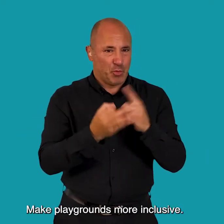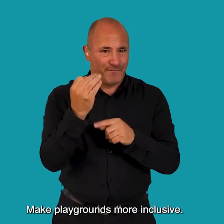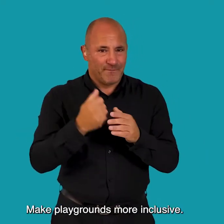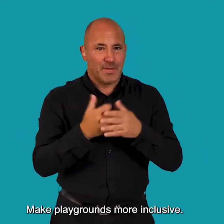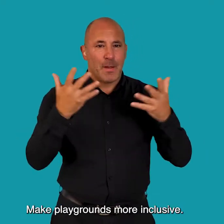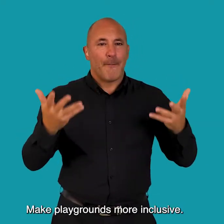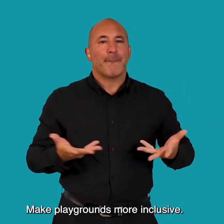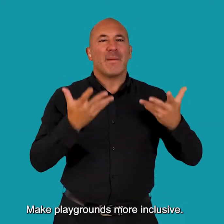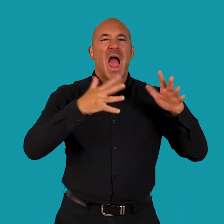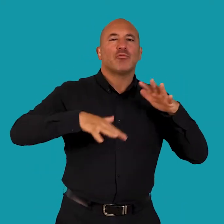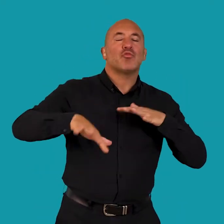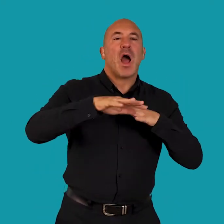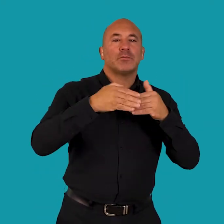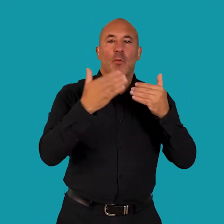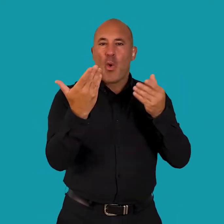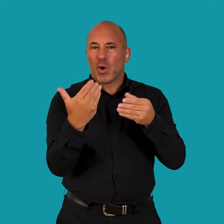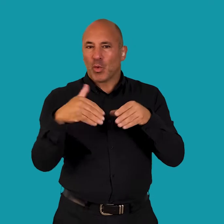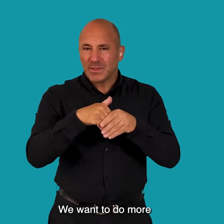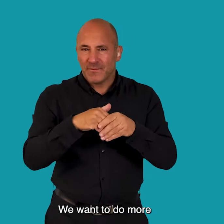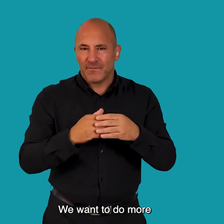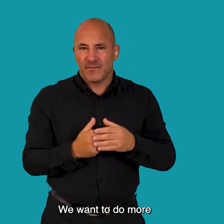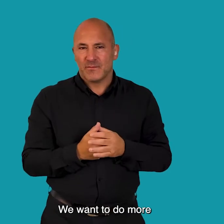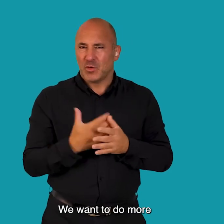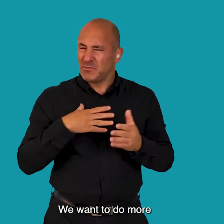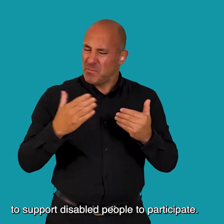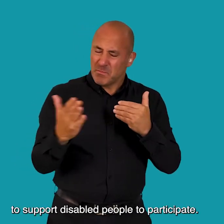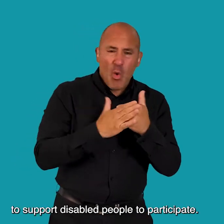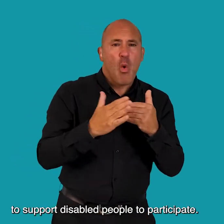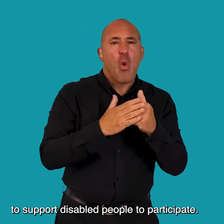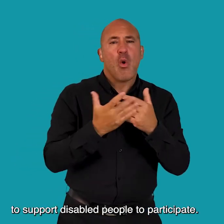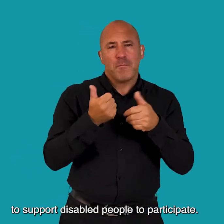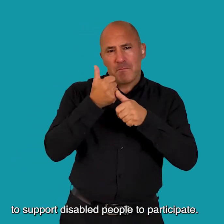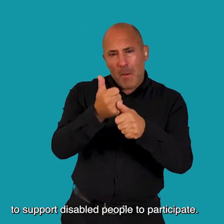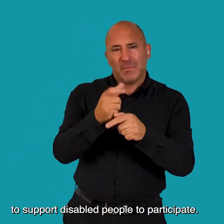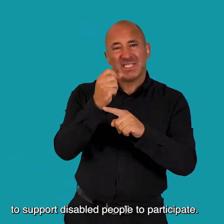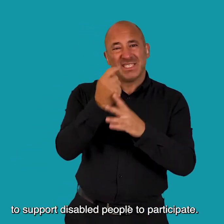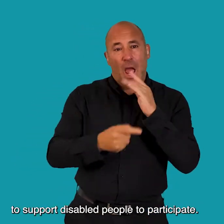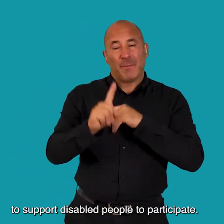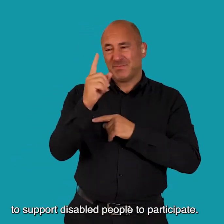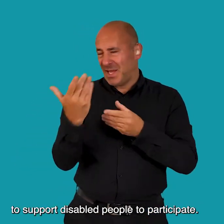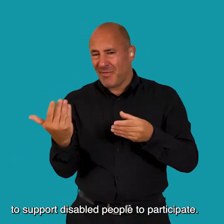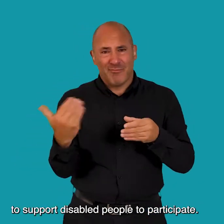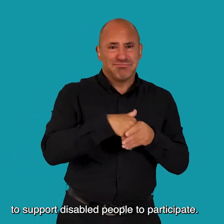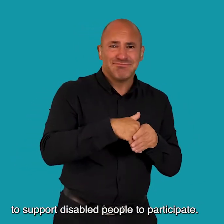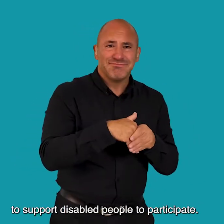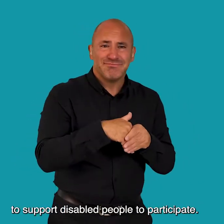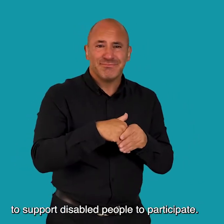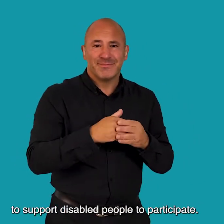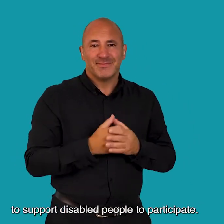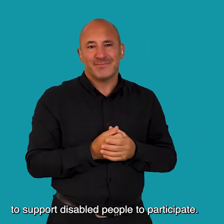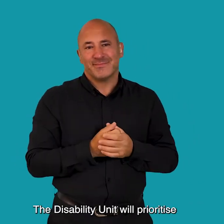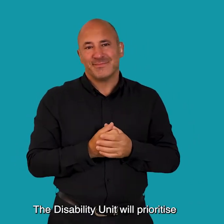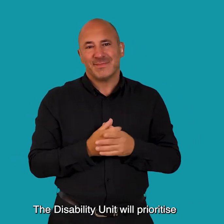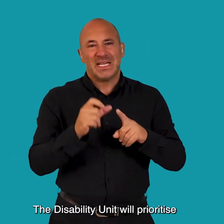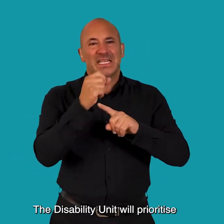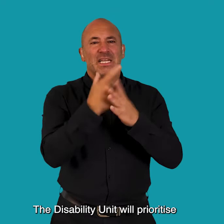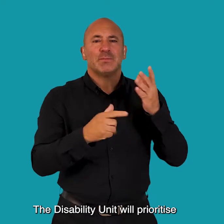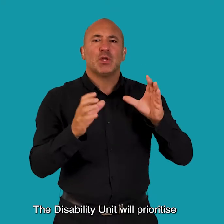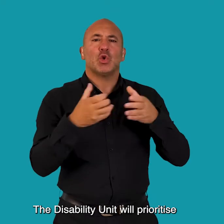more inclusive. We want to do more to support disabled people to participate. The Disability Unit